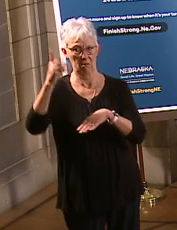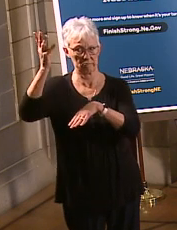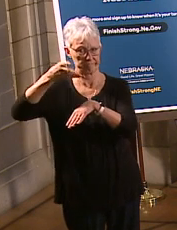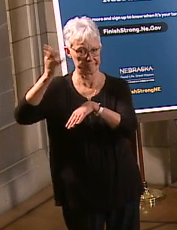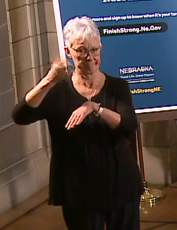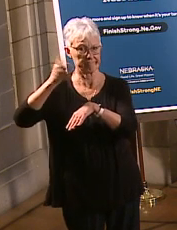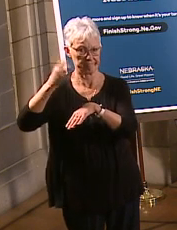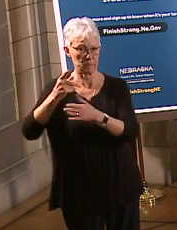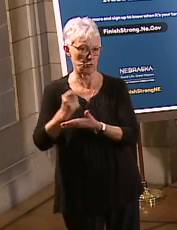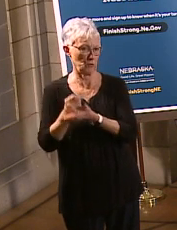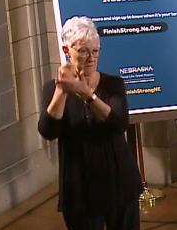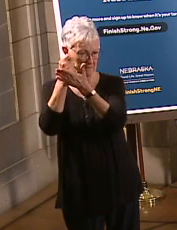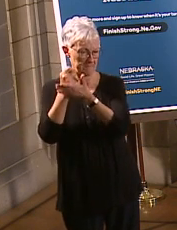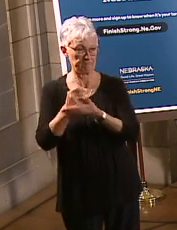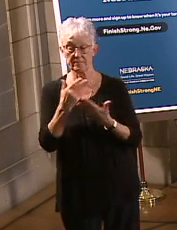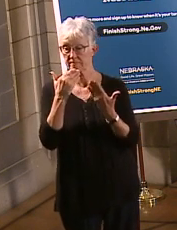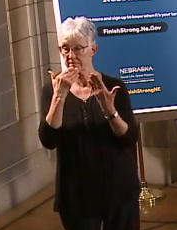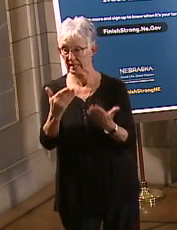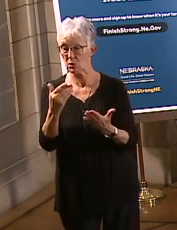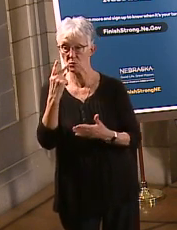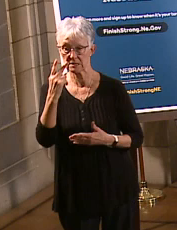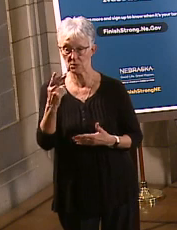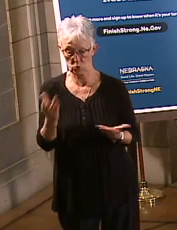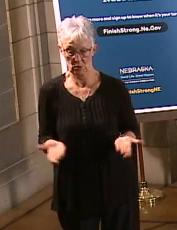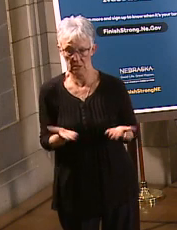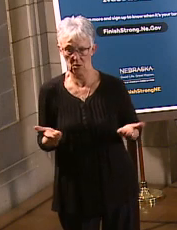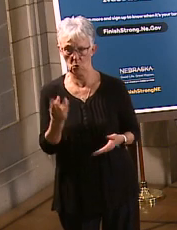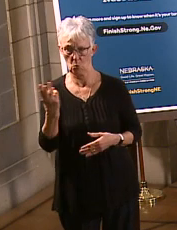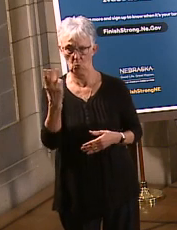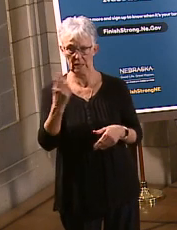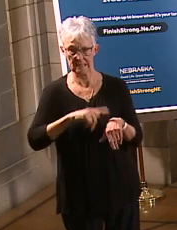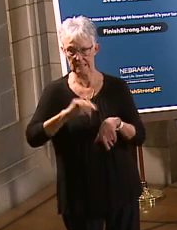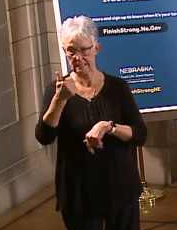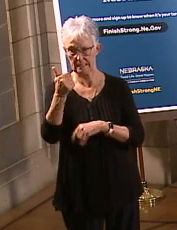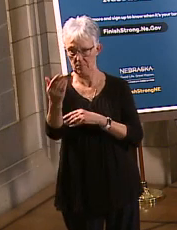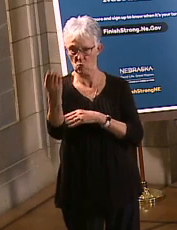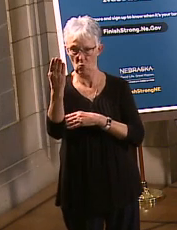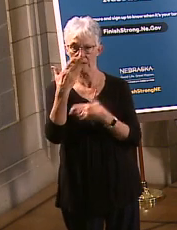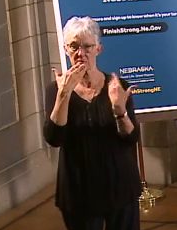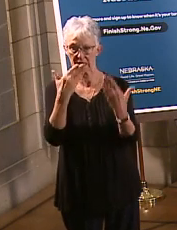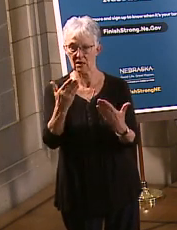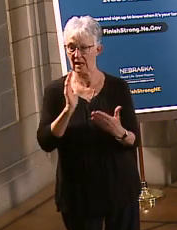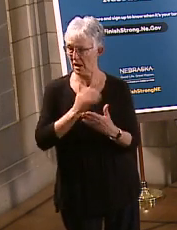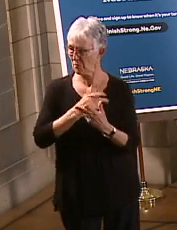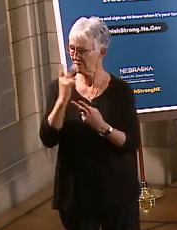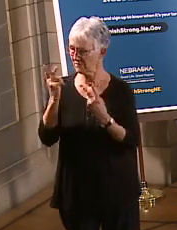With that, thank you all again, and we'll see you back here 10 a.m. Central Time on Wednesday. And thanks to all of our guests.